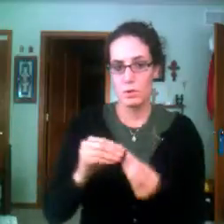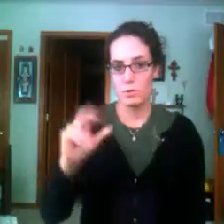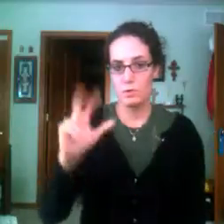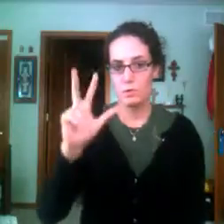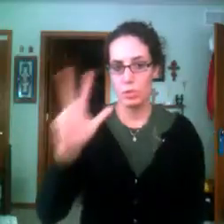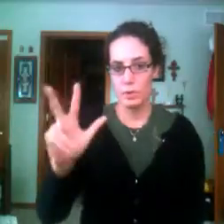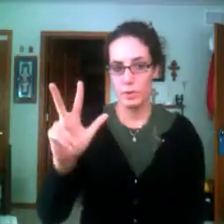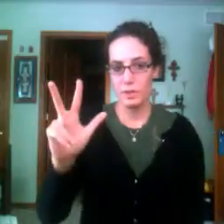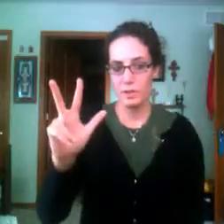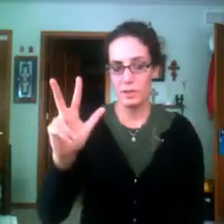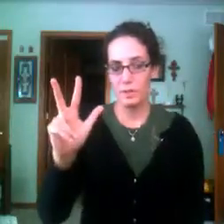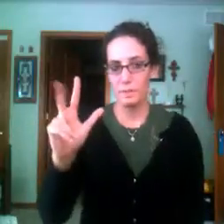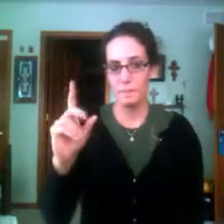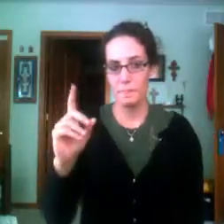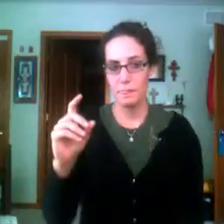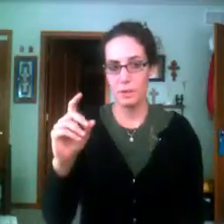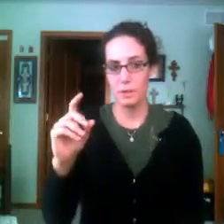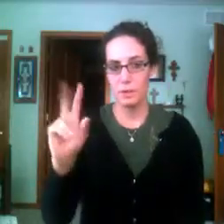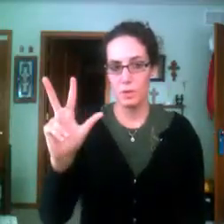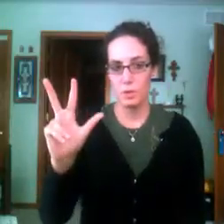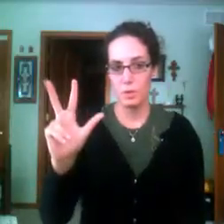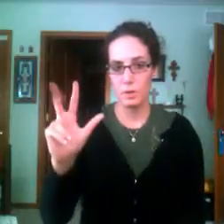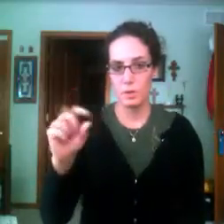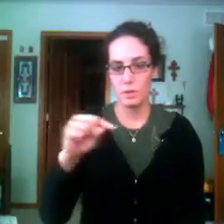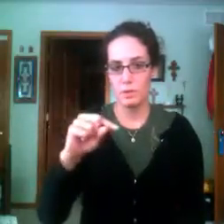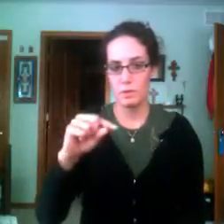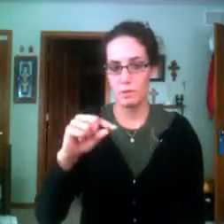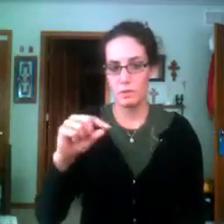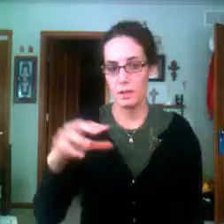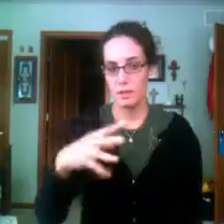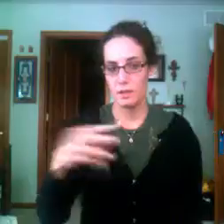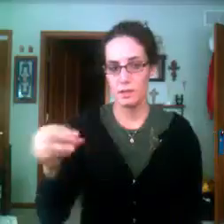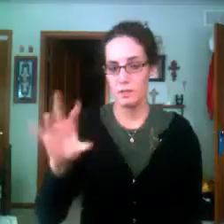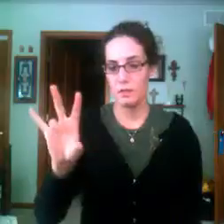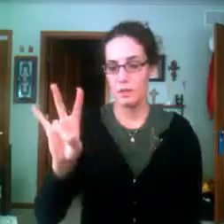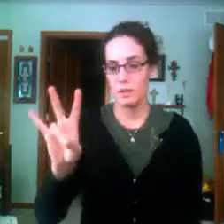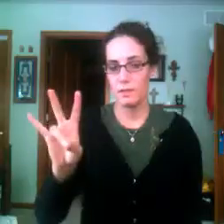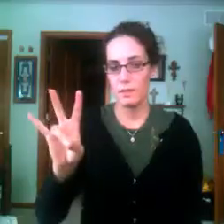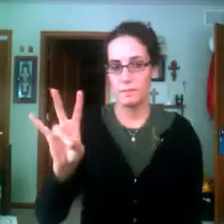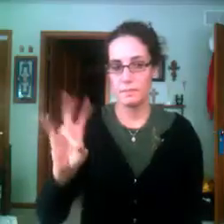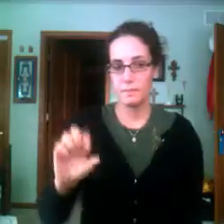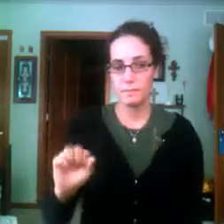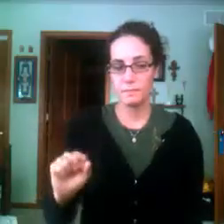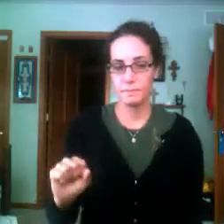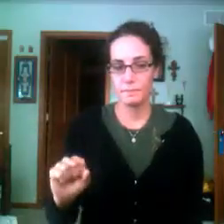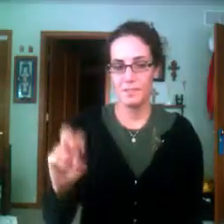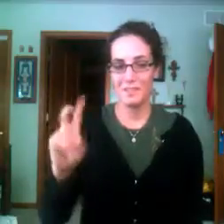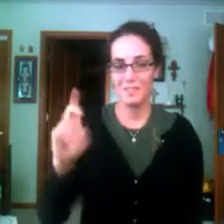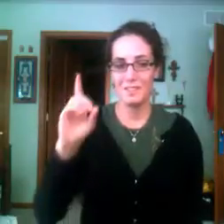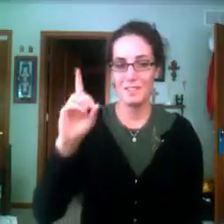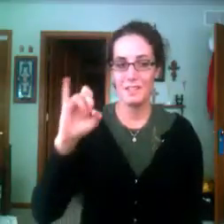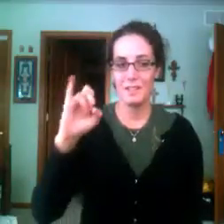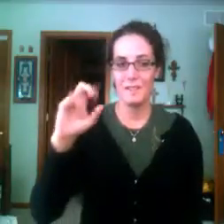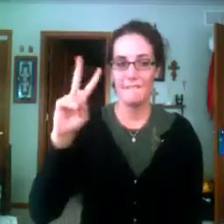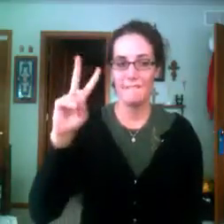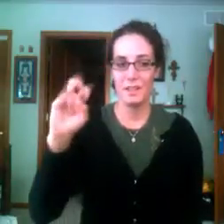that's 0. Like 7, for example. Okay? Now, you might say, well,